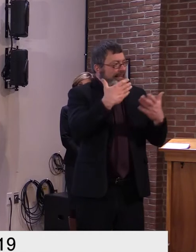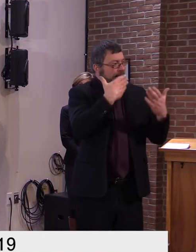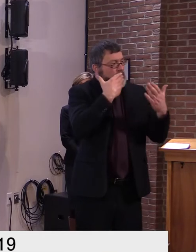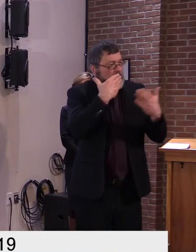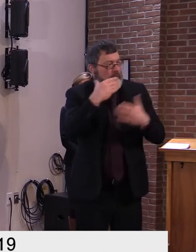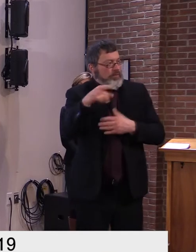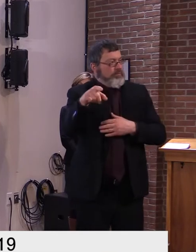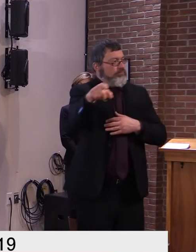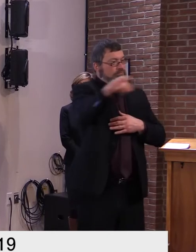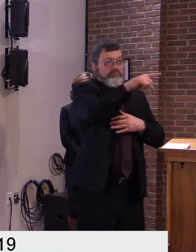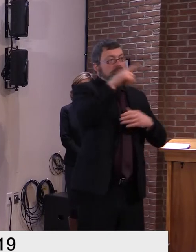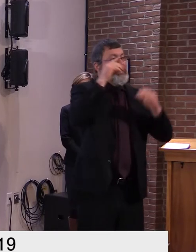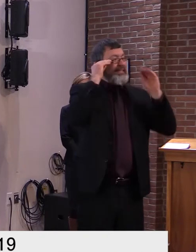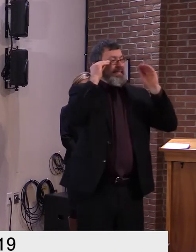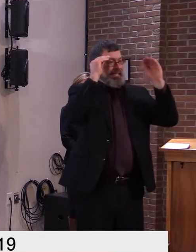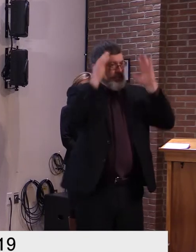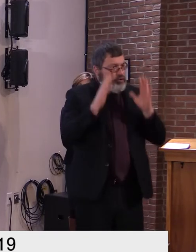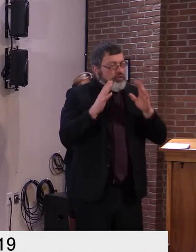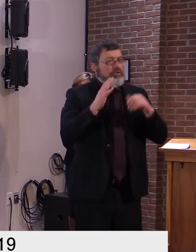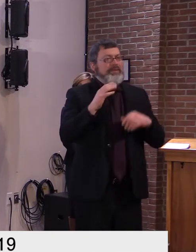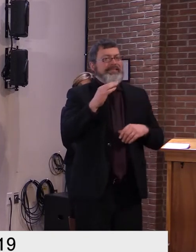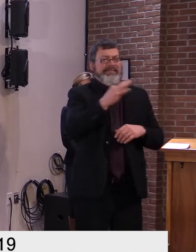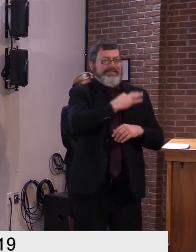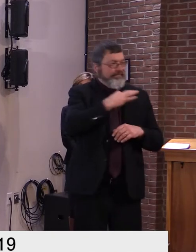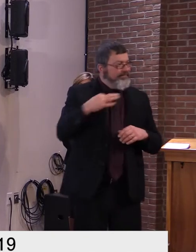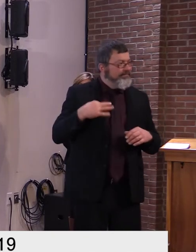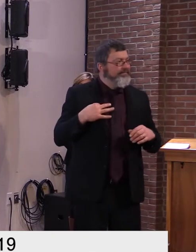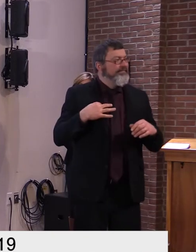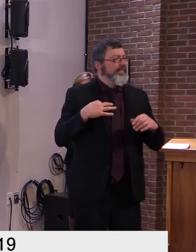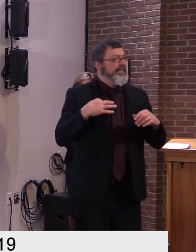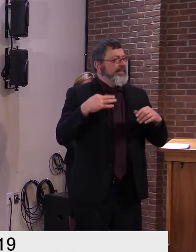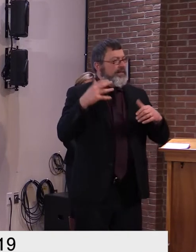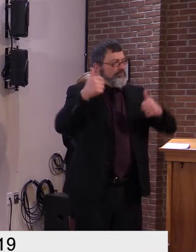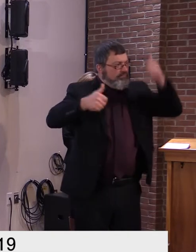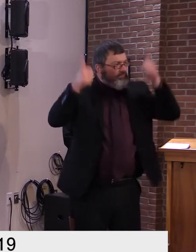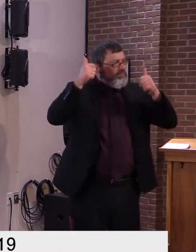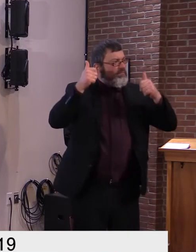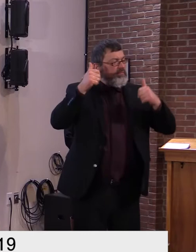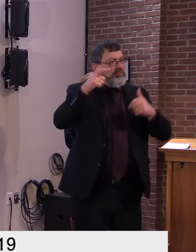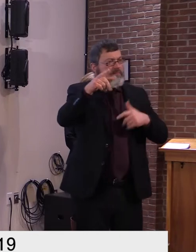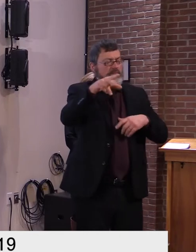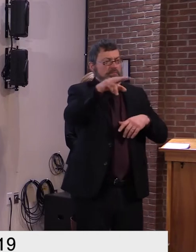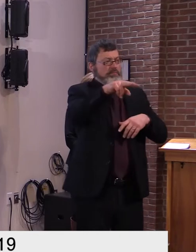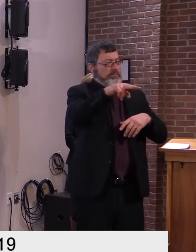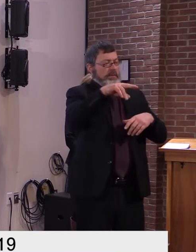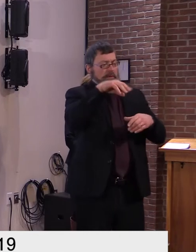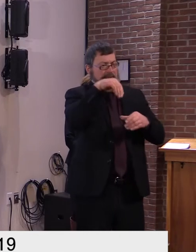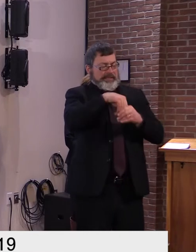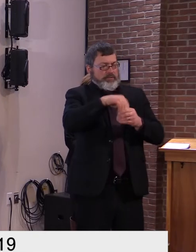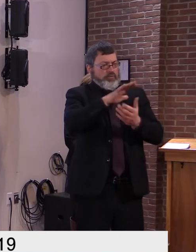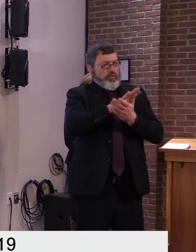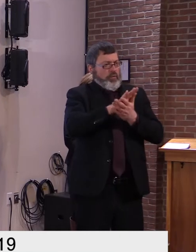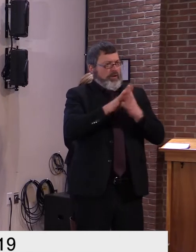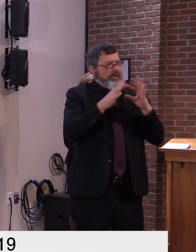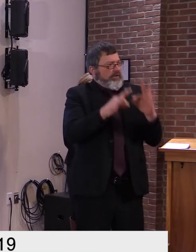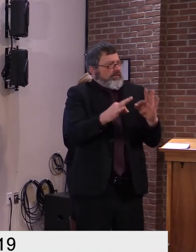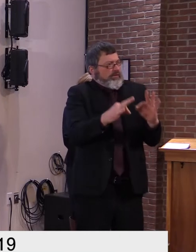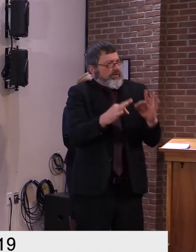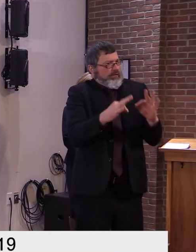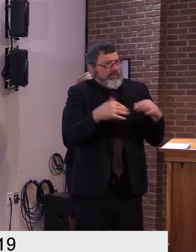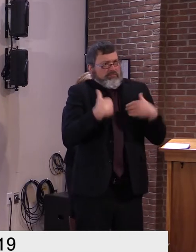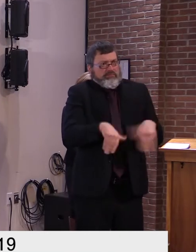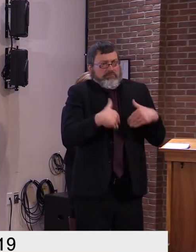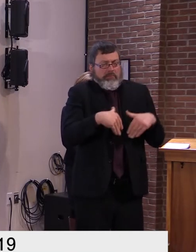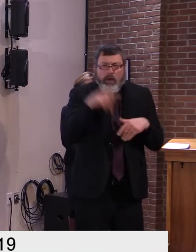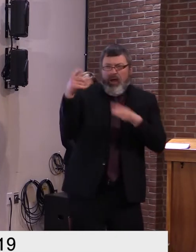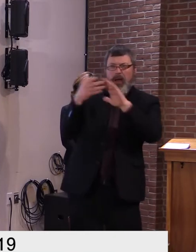for those incredible statistics you provided and for keeping such a safe environment for our kids